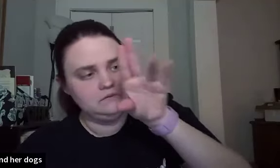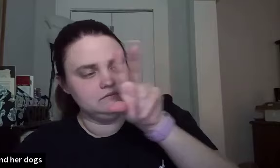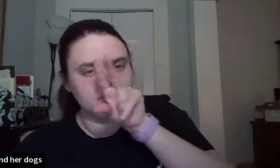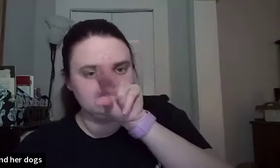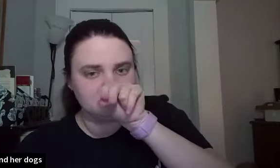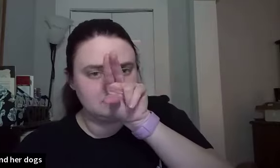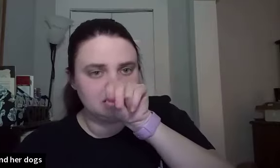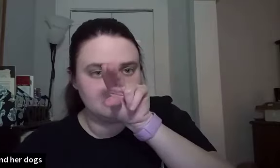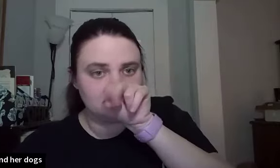Ooh, duck,